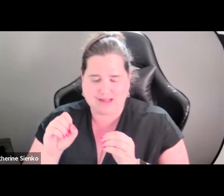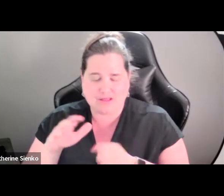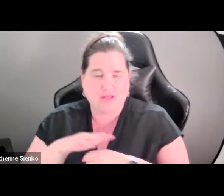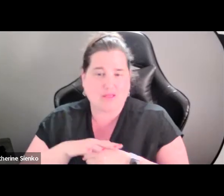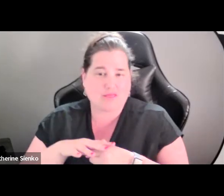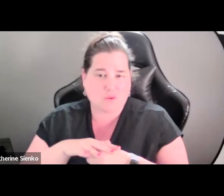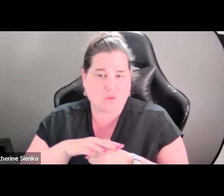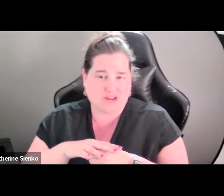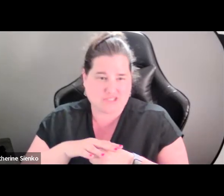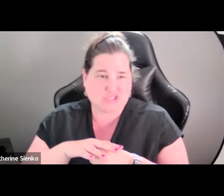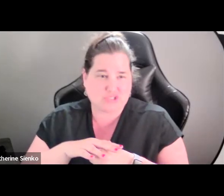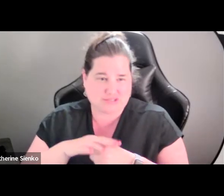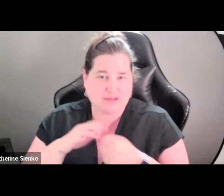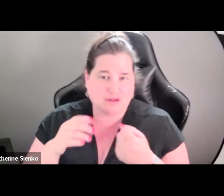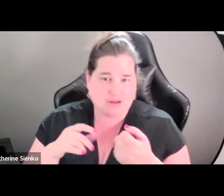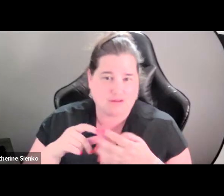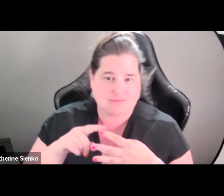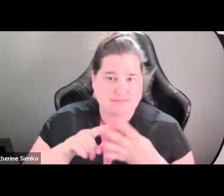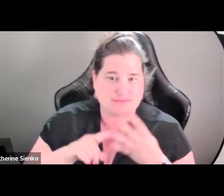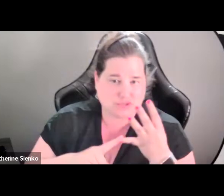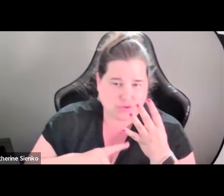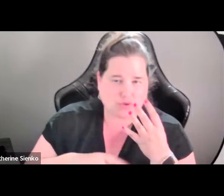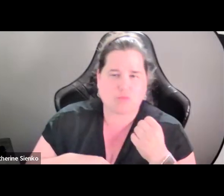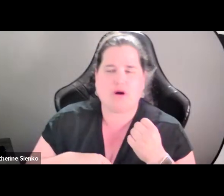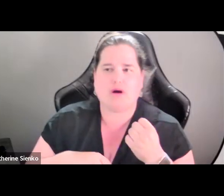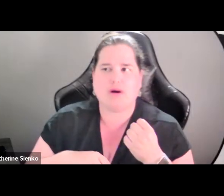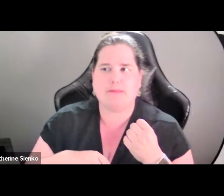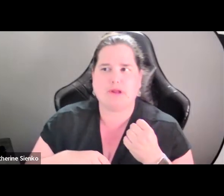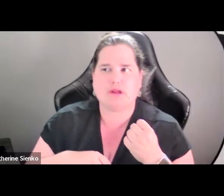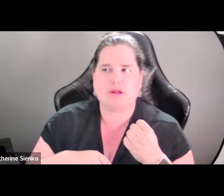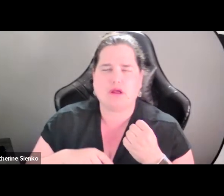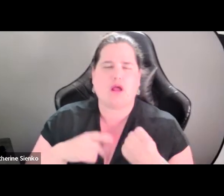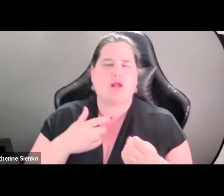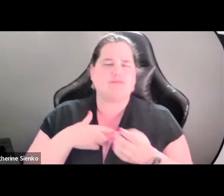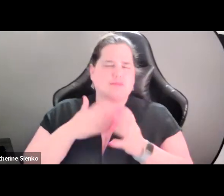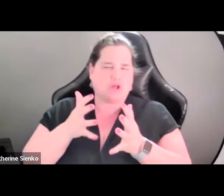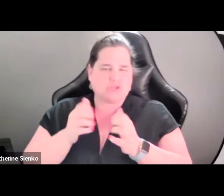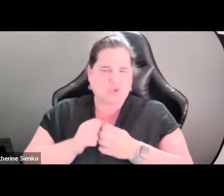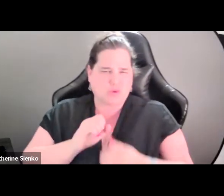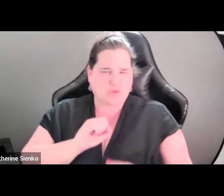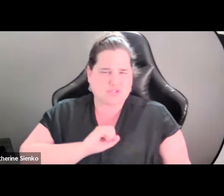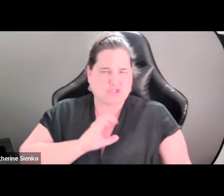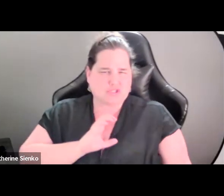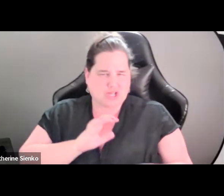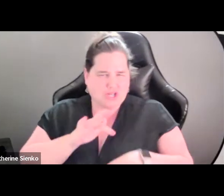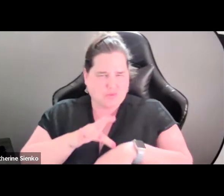We now will be talking about the meeting dates and locations for our upcoming meetings.